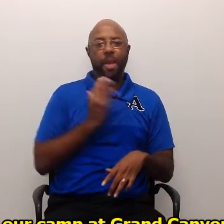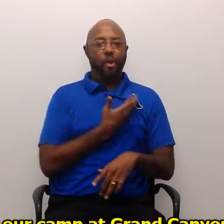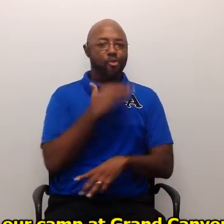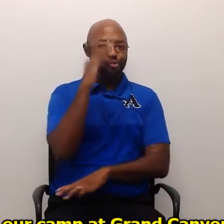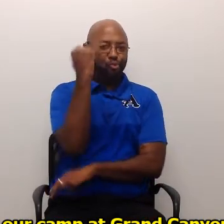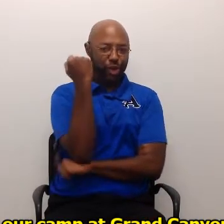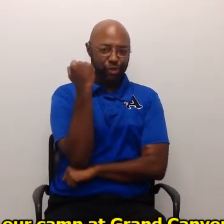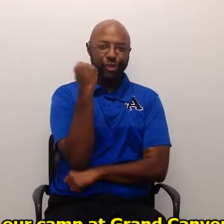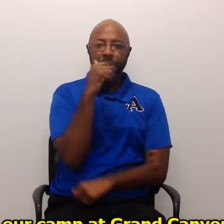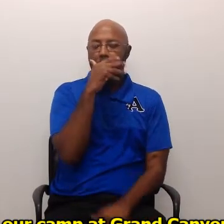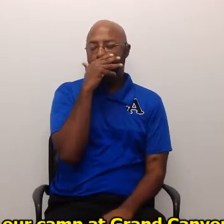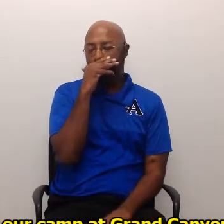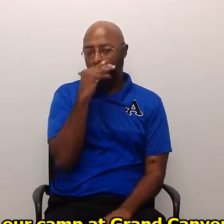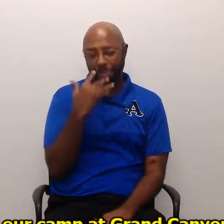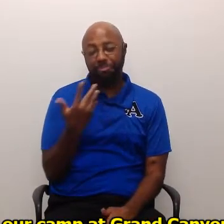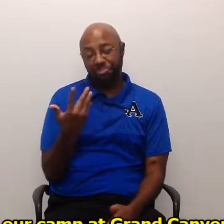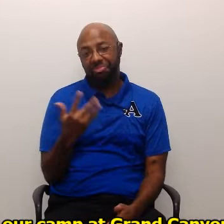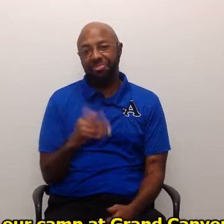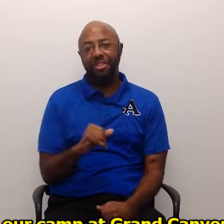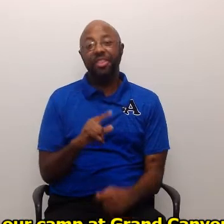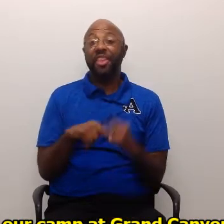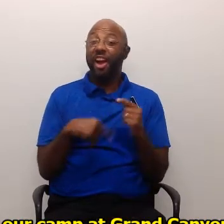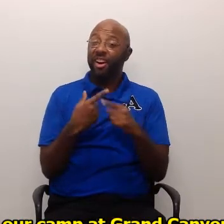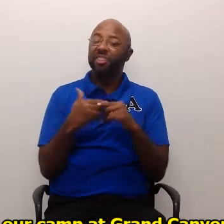99 campers. That was a new record for us.